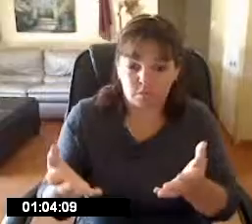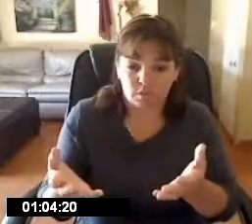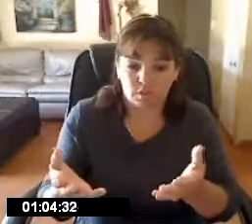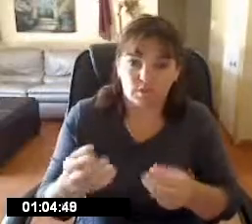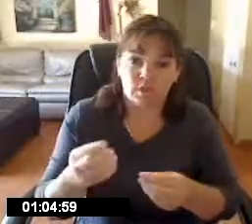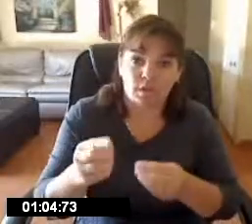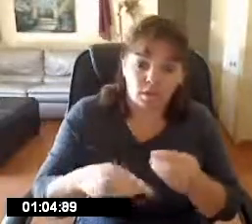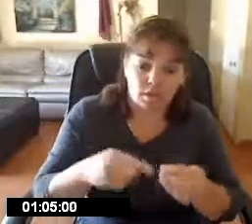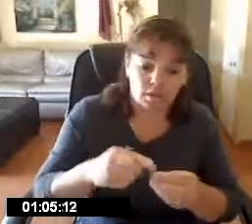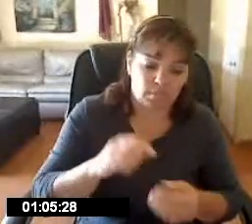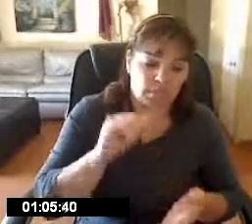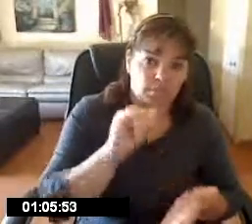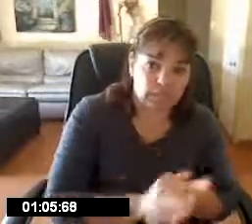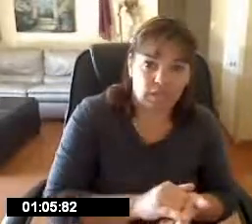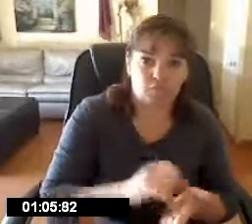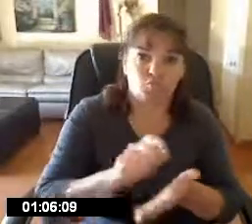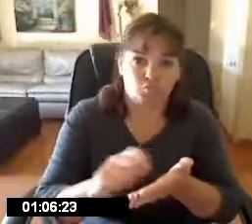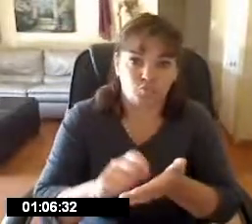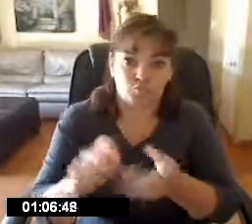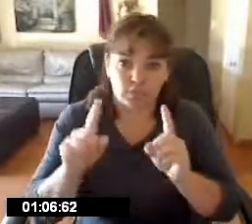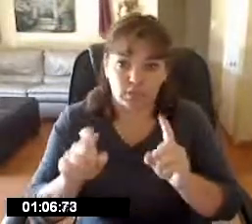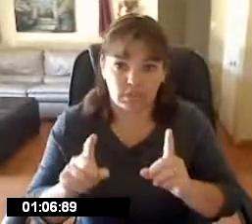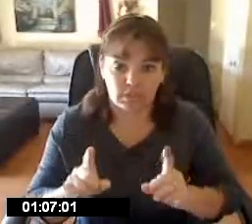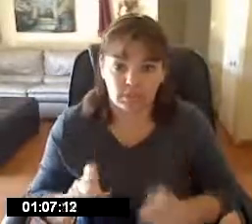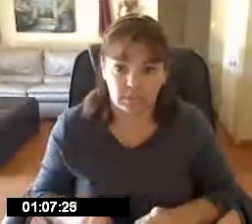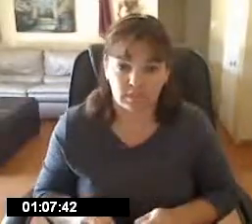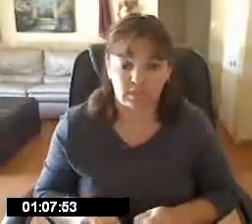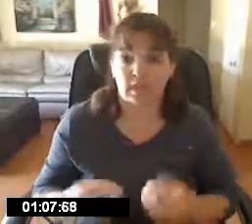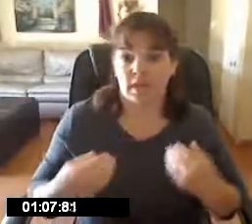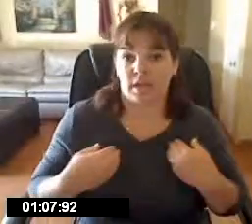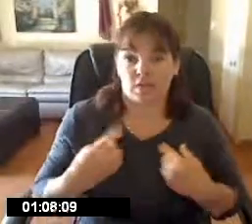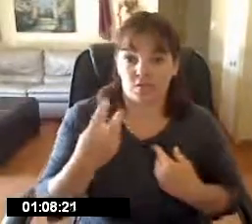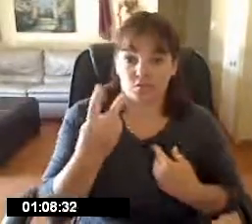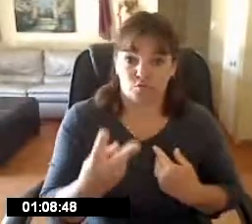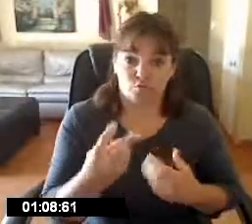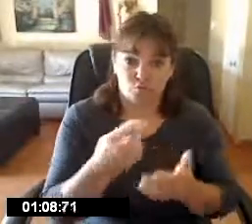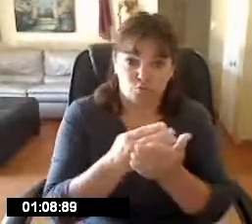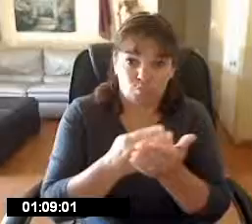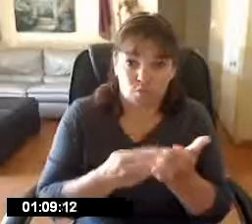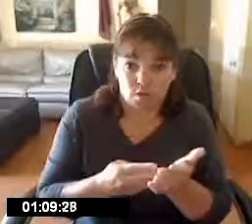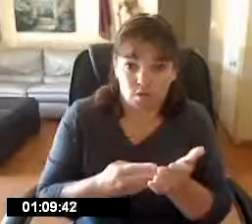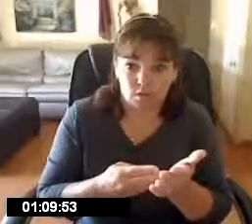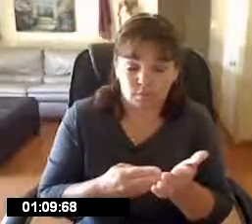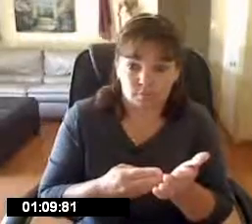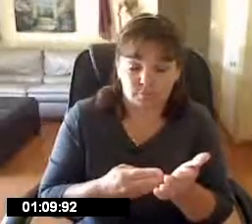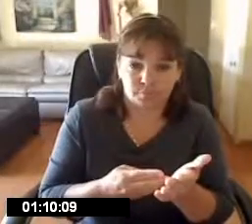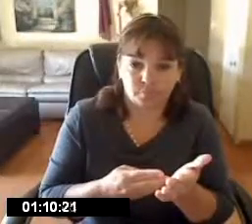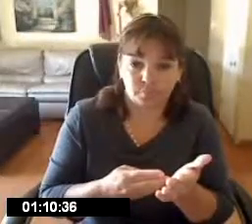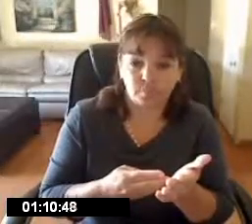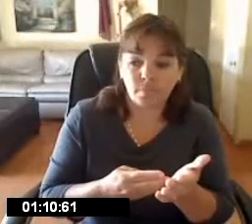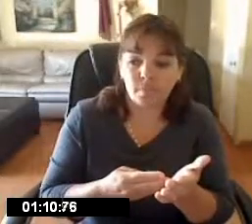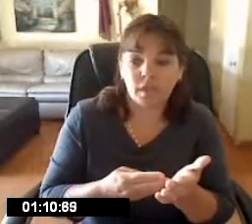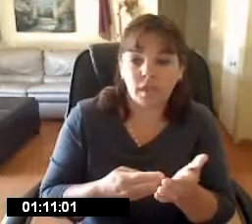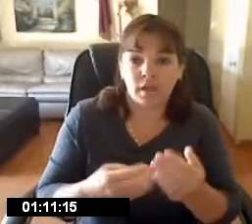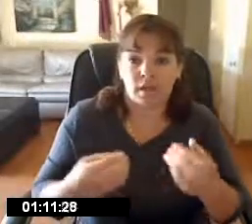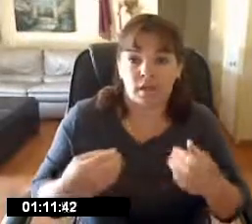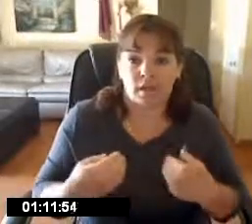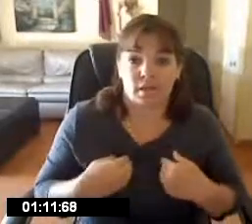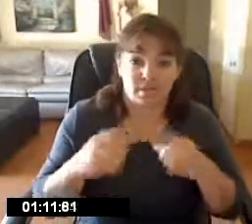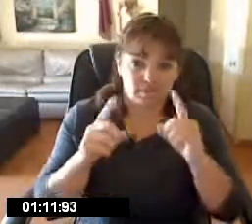exam. And there are two little sections. One is a test outline related to